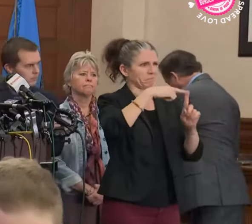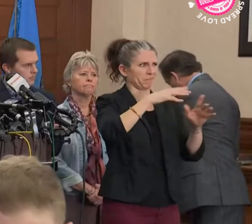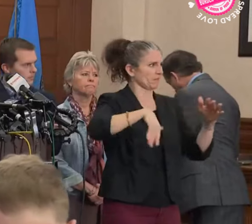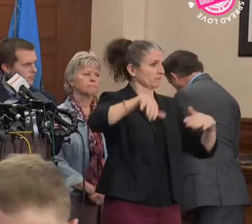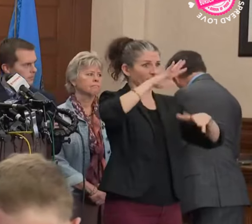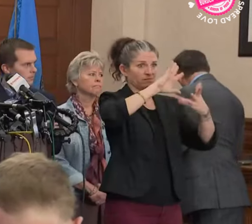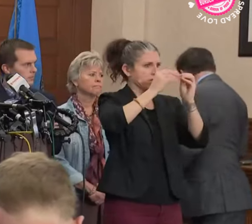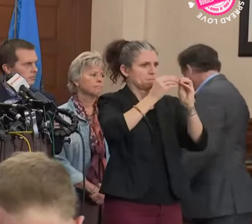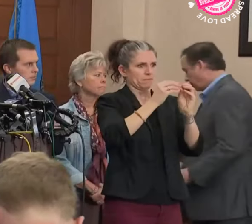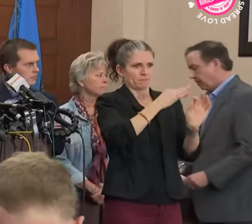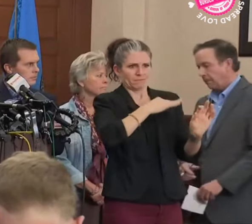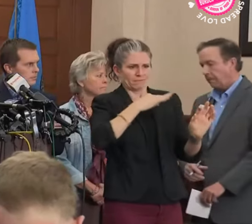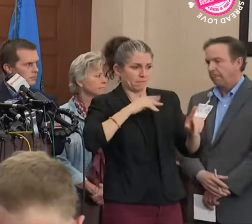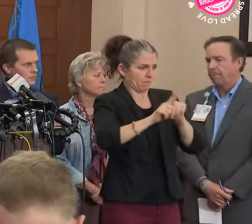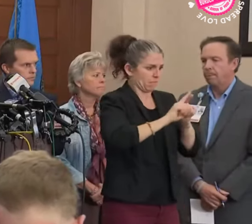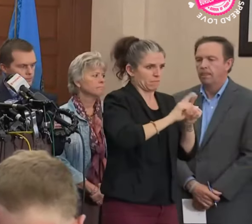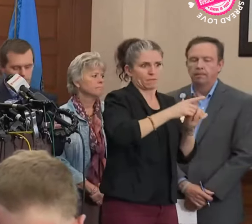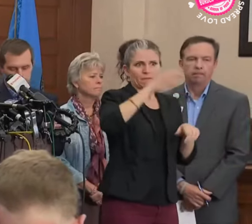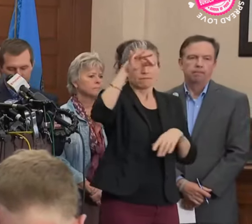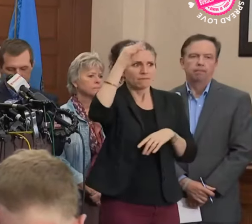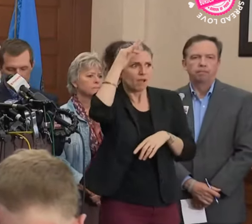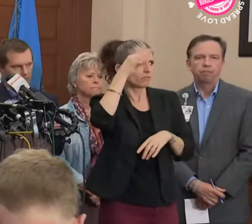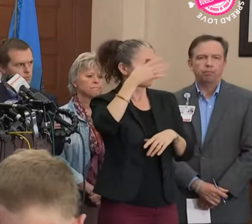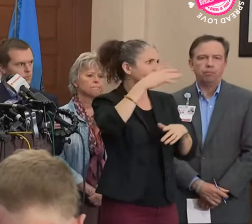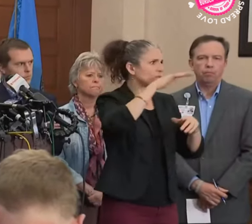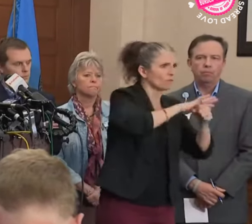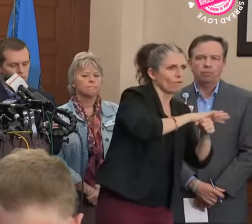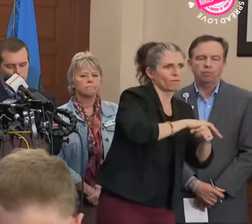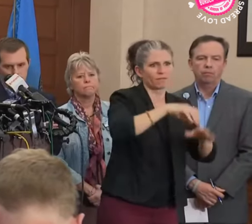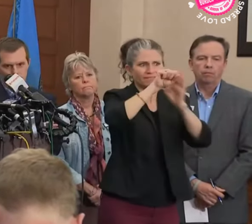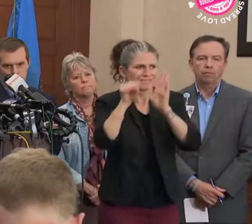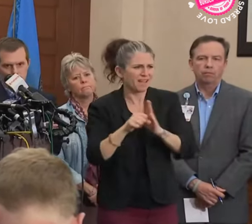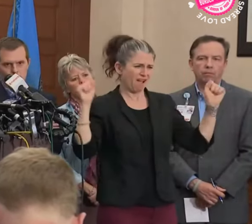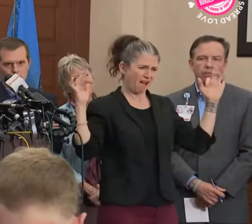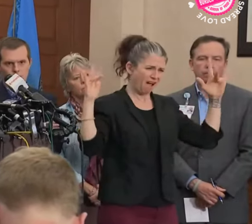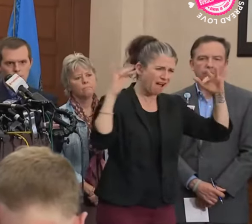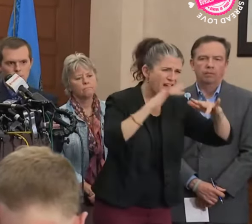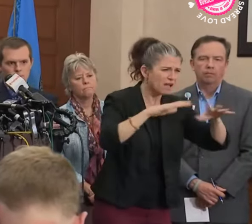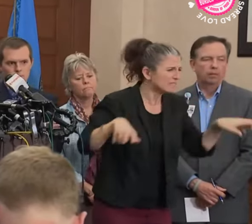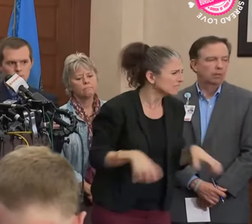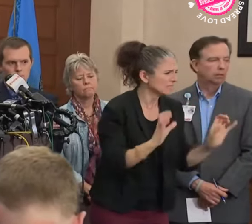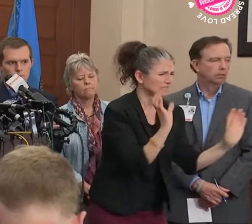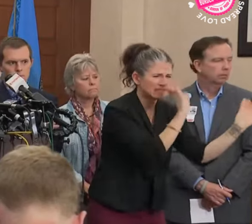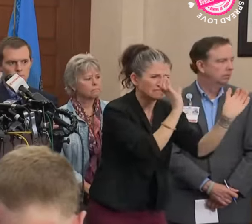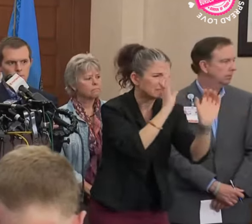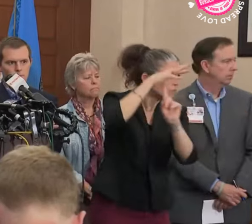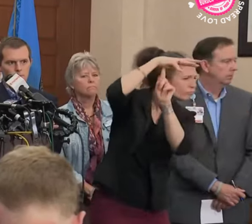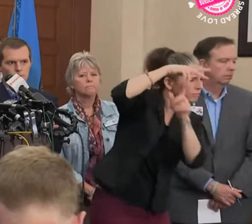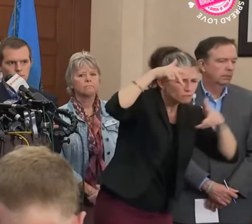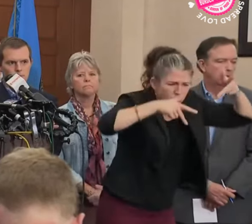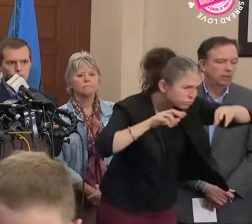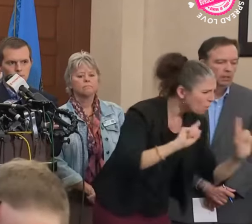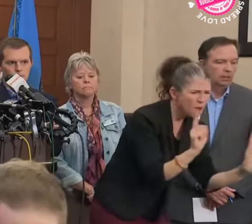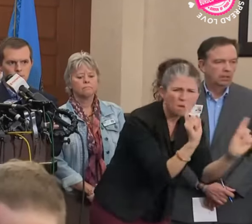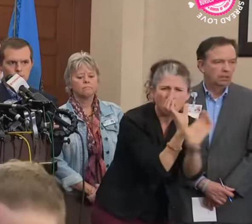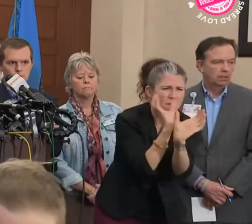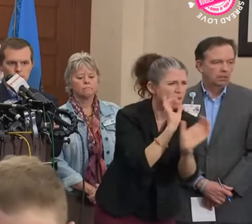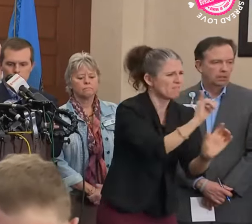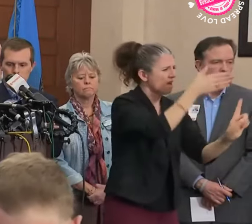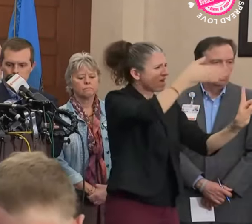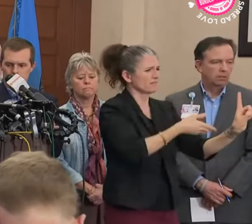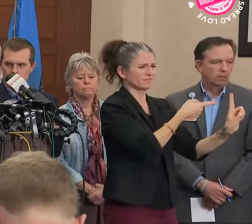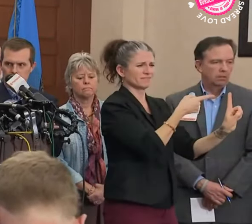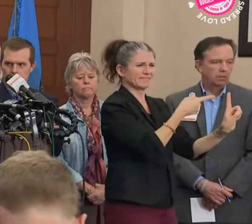enforcement officers who are leading the search for the killer. I'm also very grateful for all of